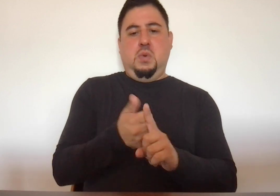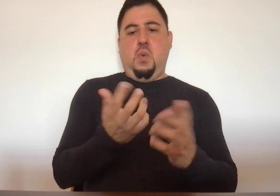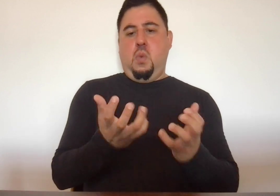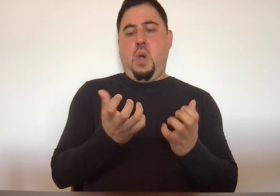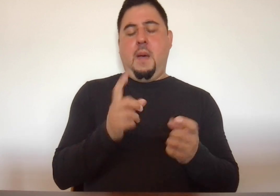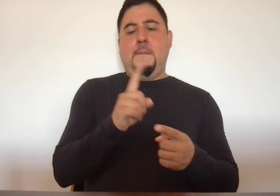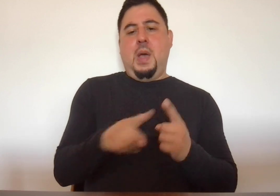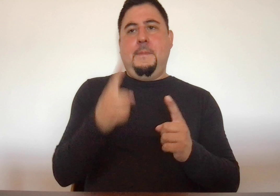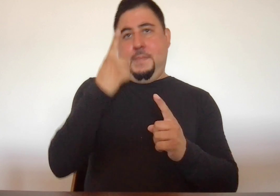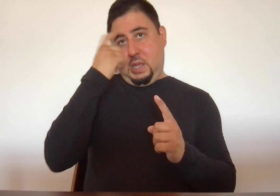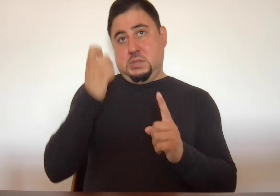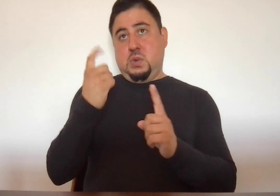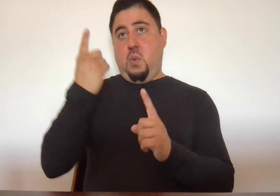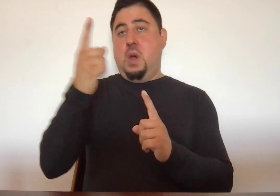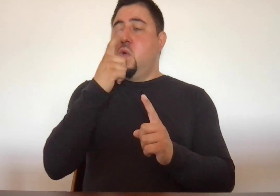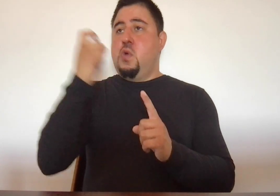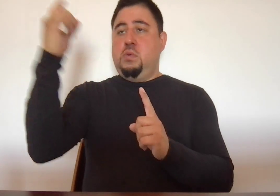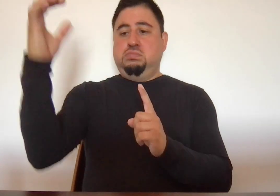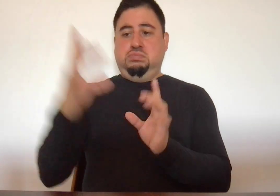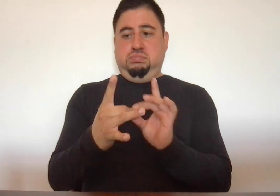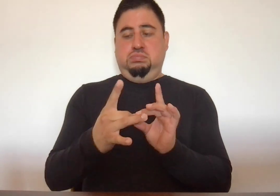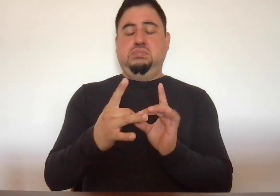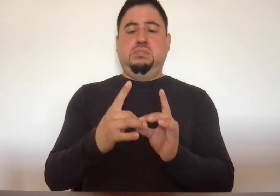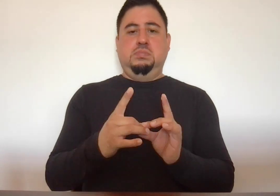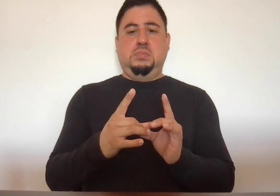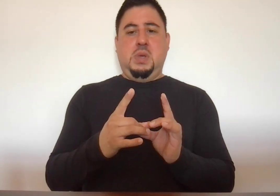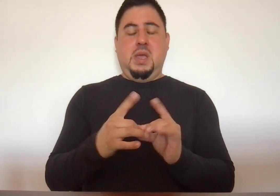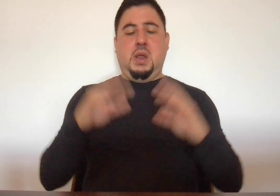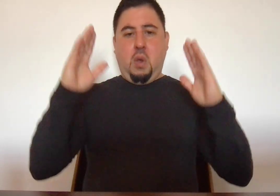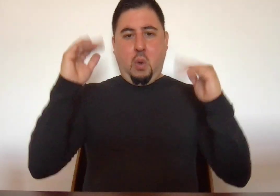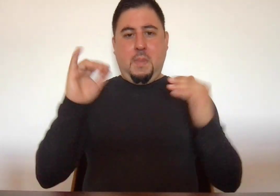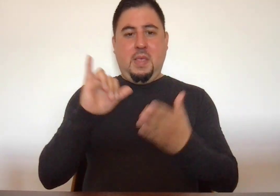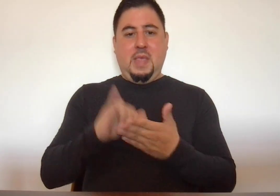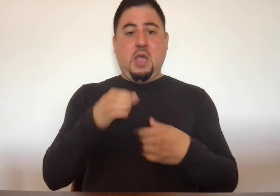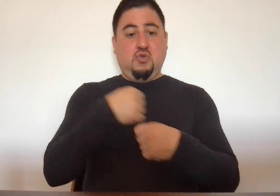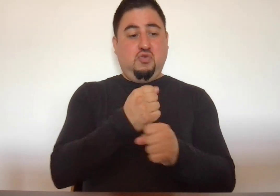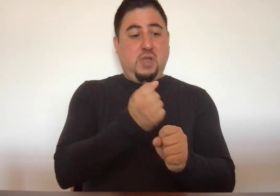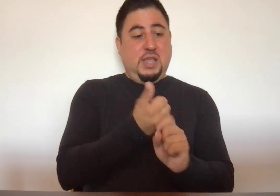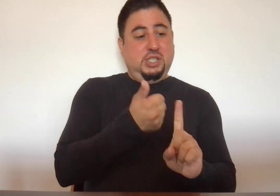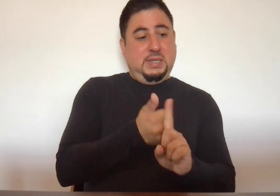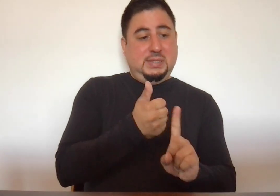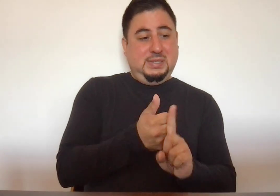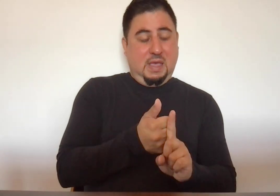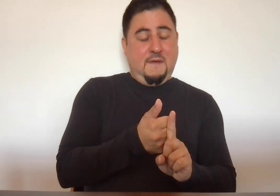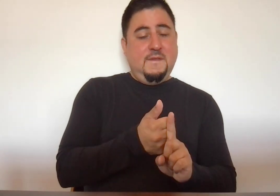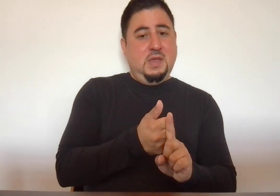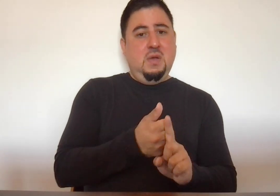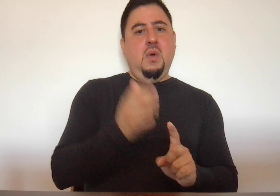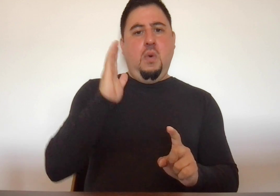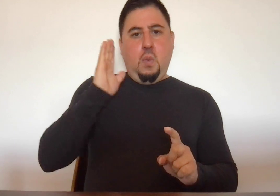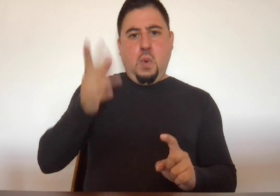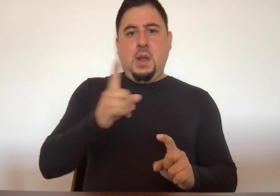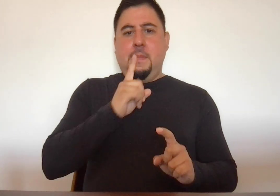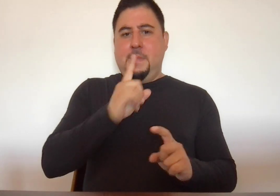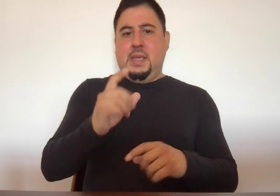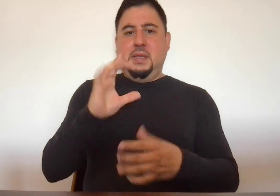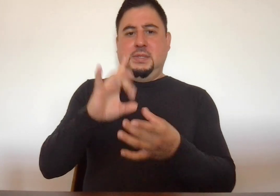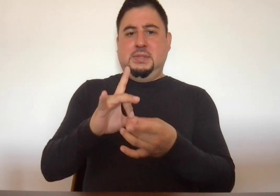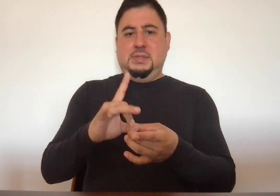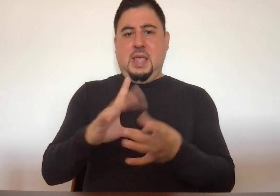the one who subjected it, in hope that creation itself would be set free from slavery